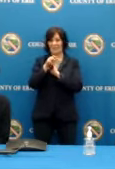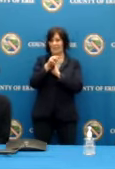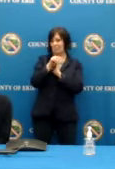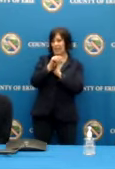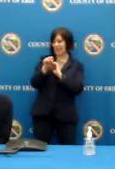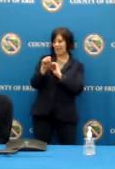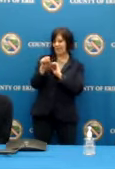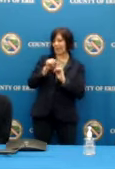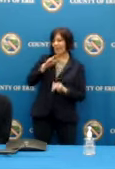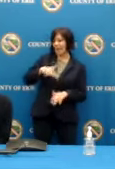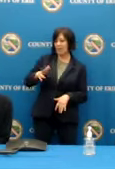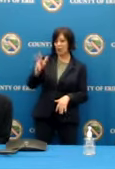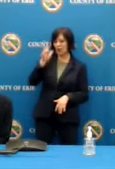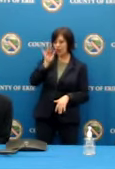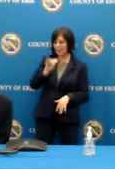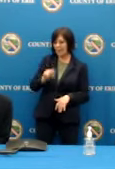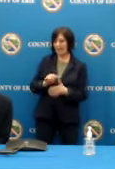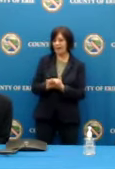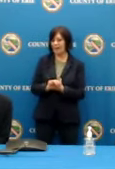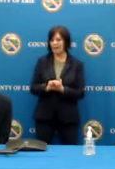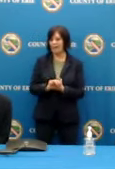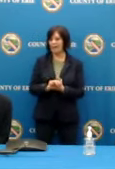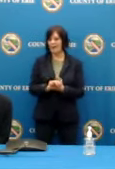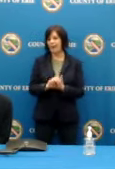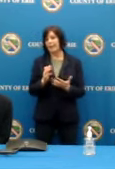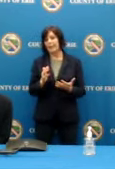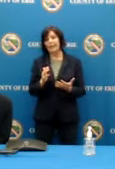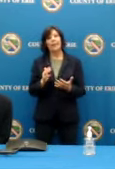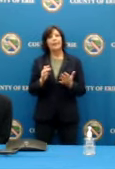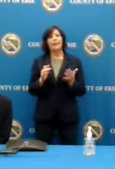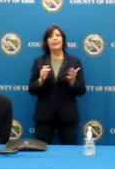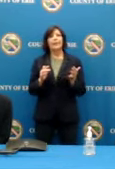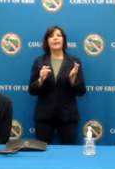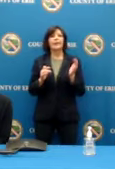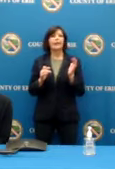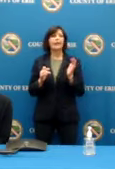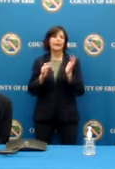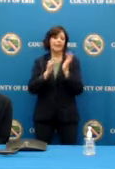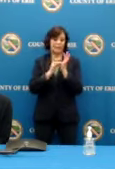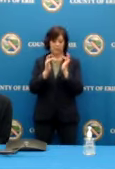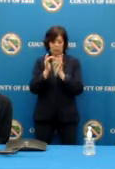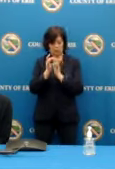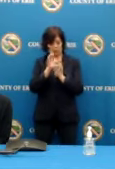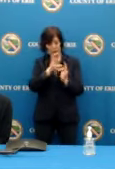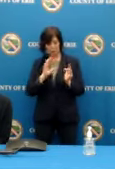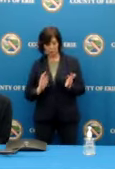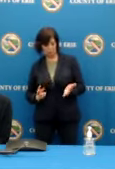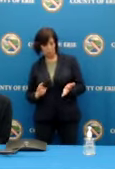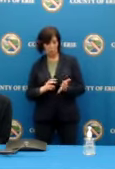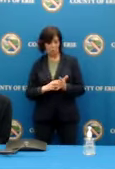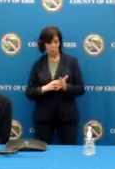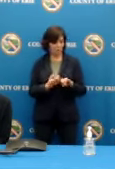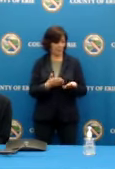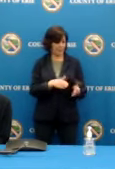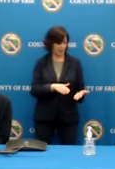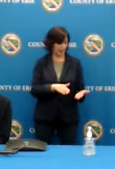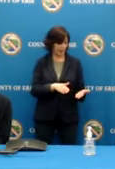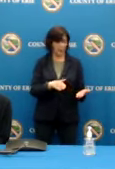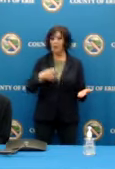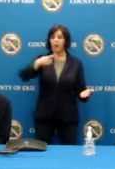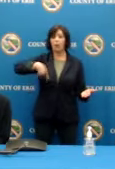that's the first one I've heard that he may be planning it. Jesus Christ might have rose from the dead on Easter, but none of us are.